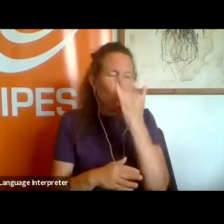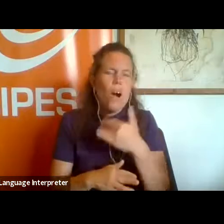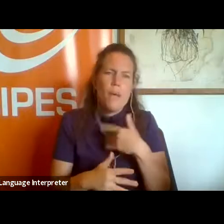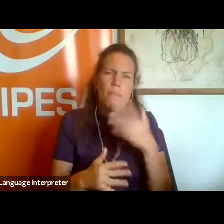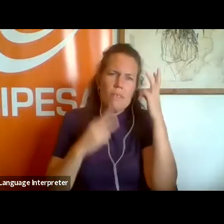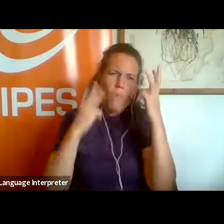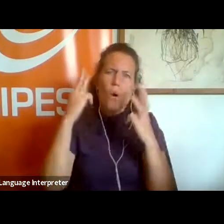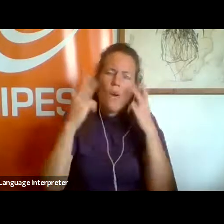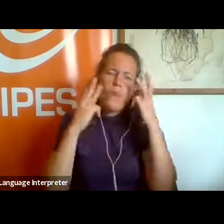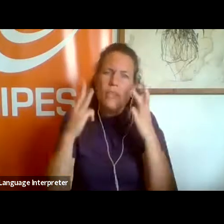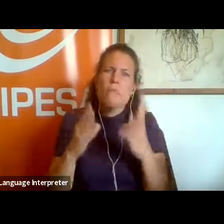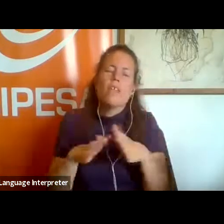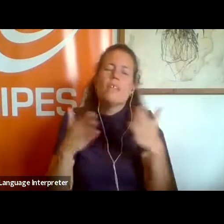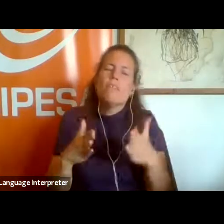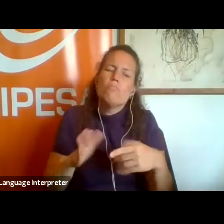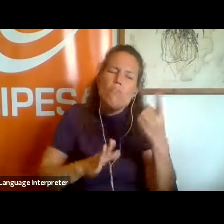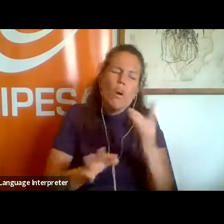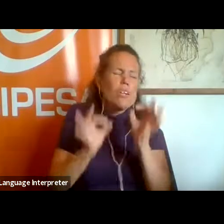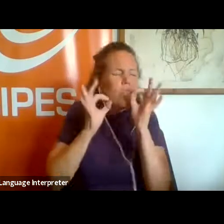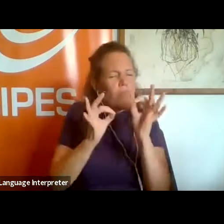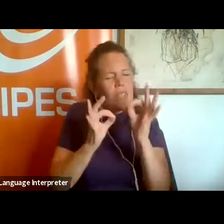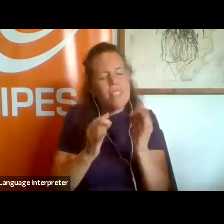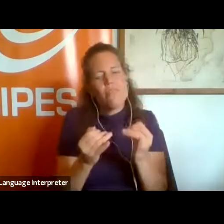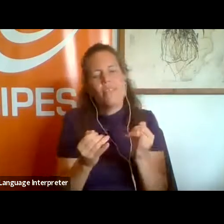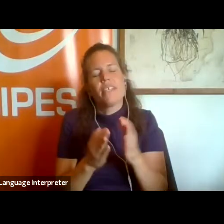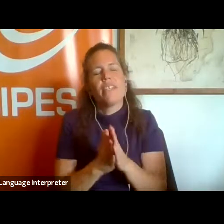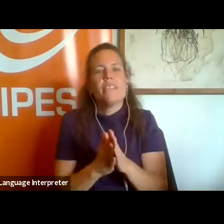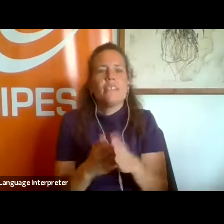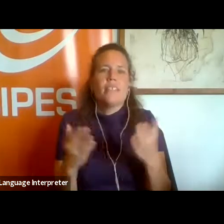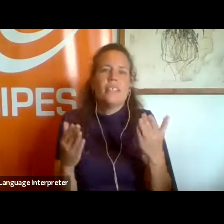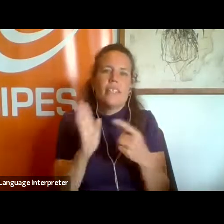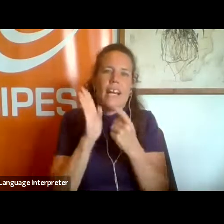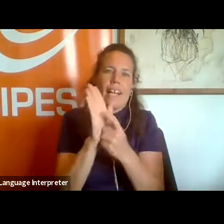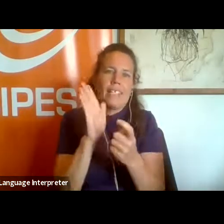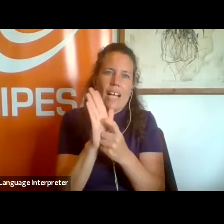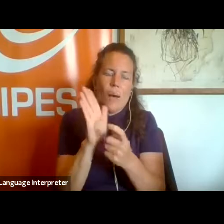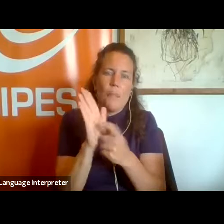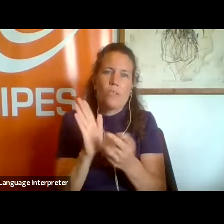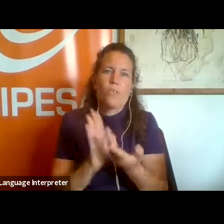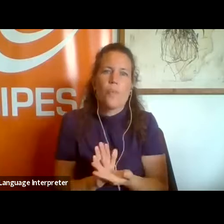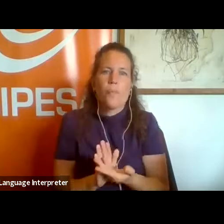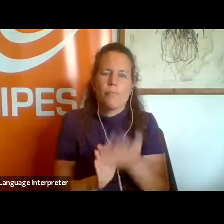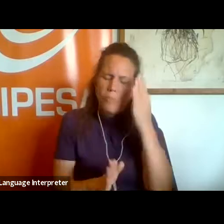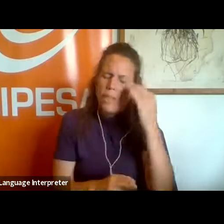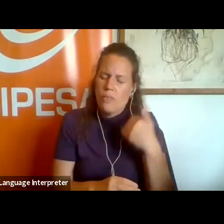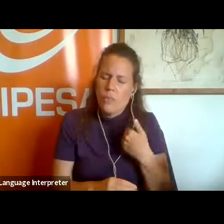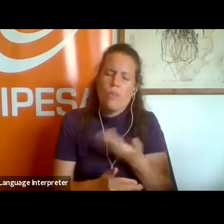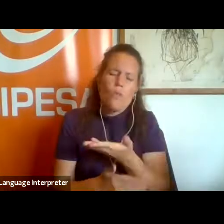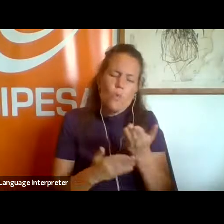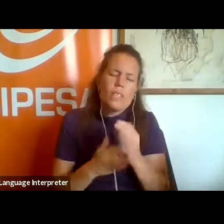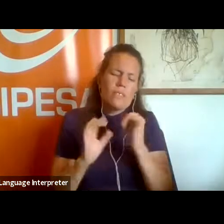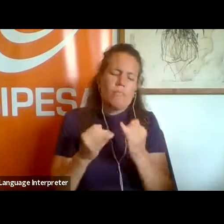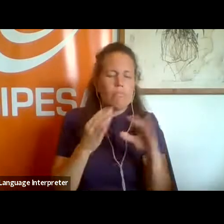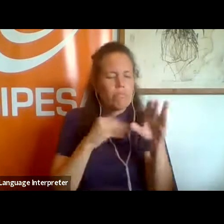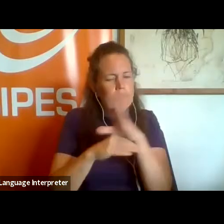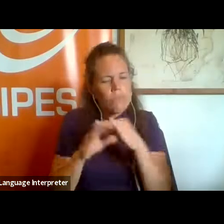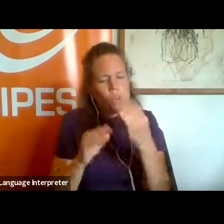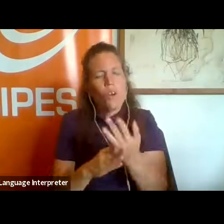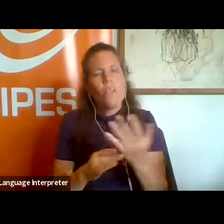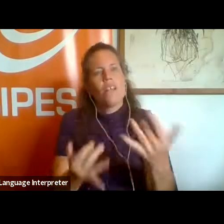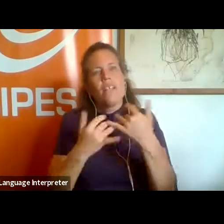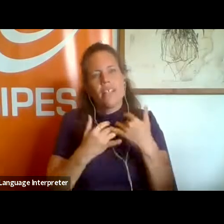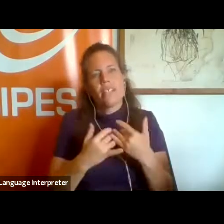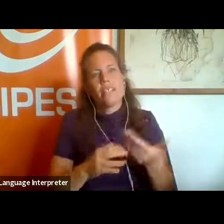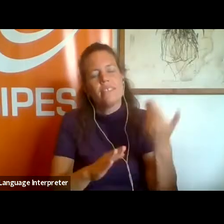specific examples. I don't know that, we can all name a lot of attacks that have happened in recent years. What are some of the biggest?